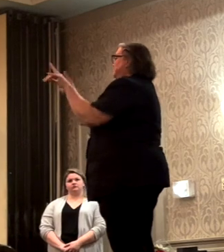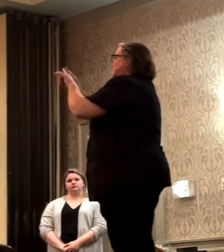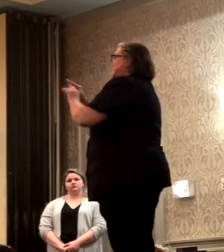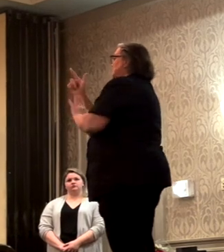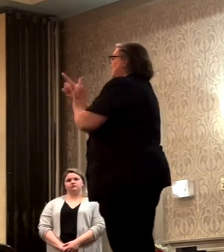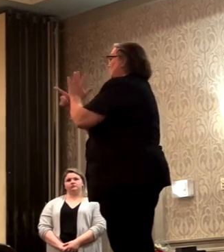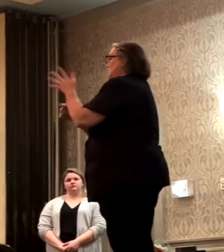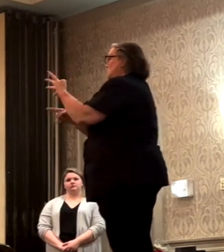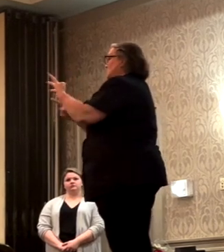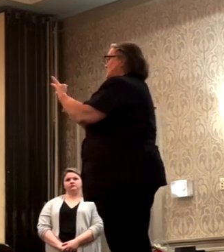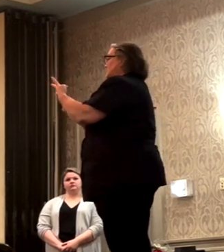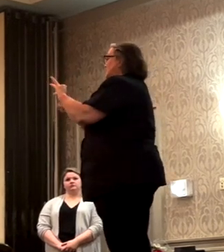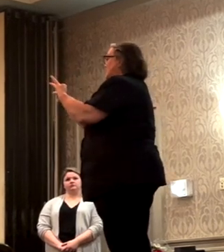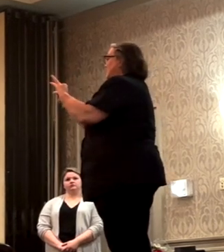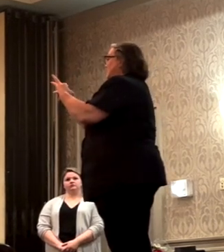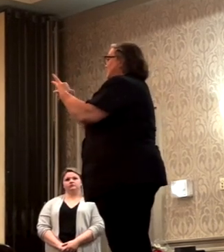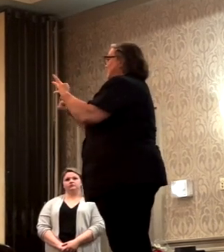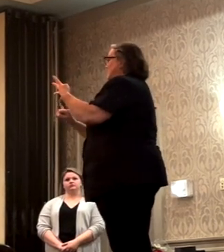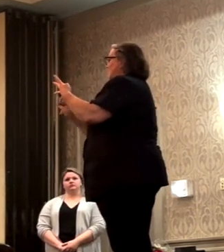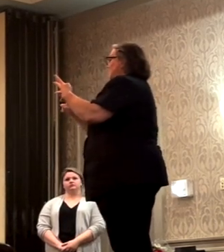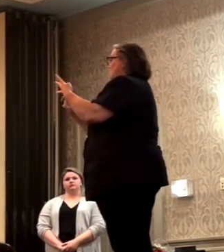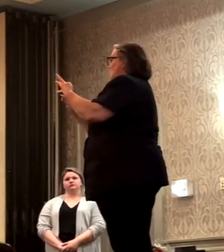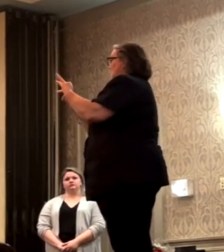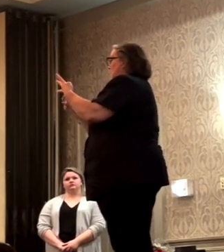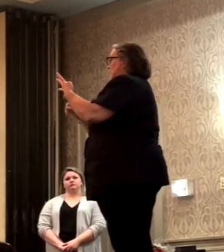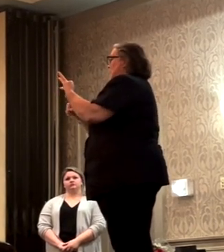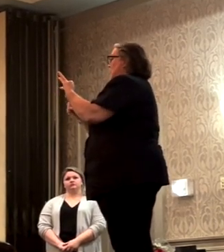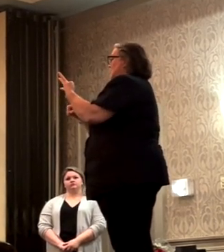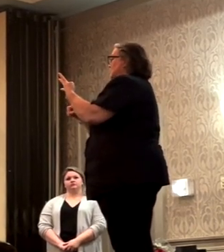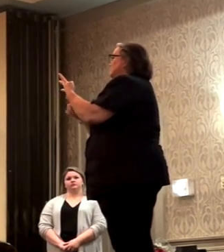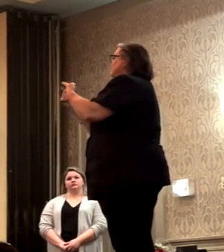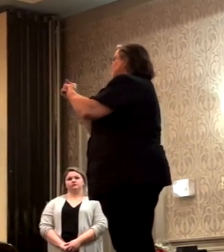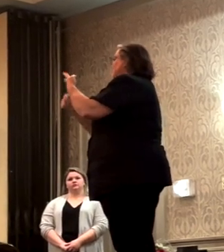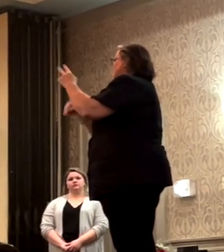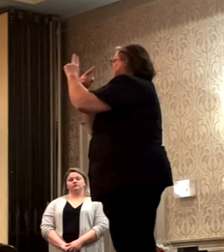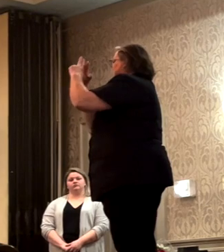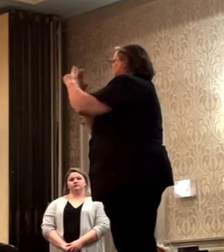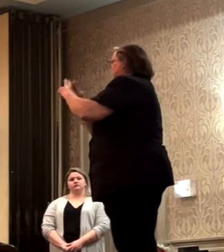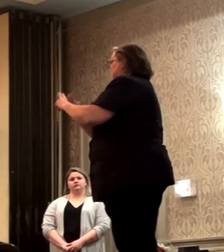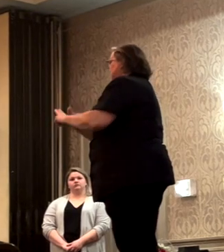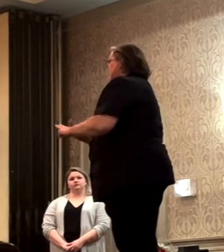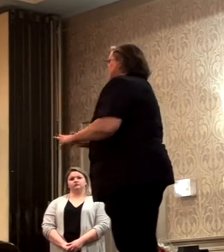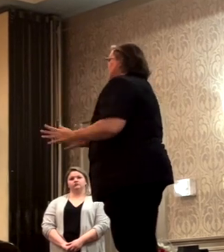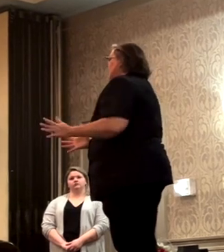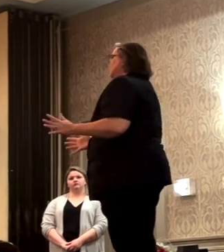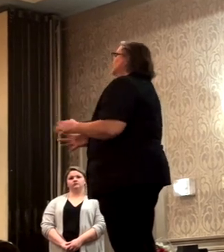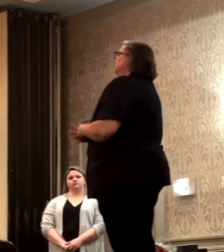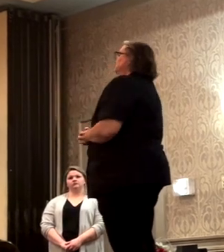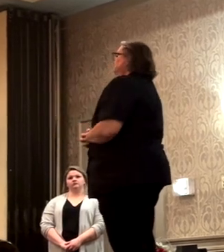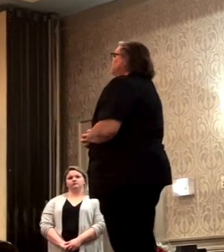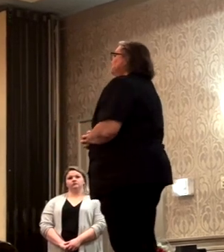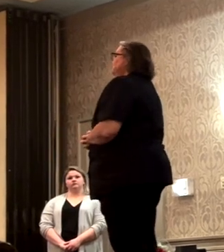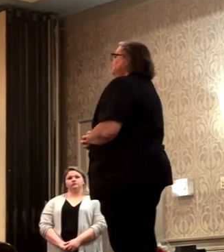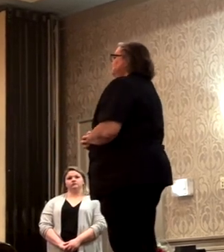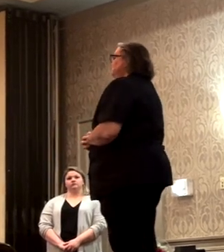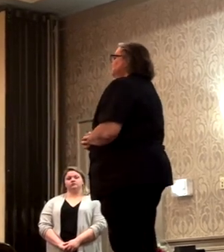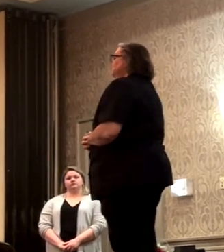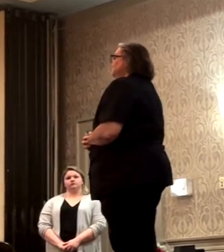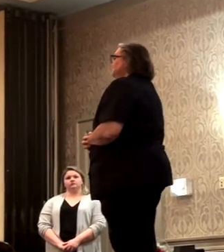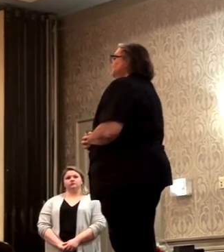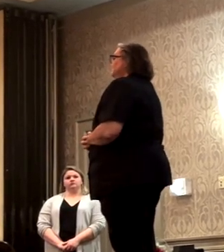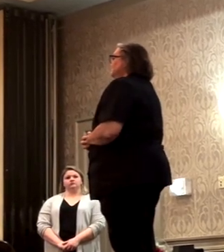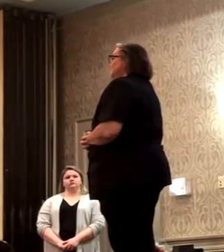Nettie Vogel, Mike Silverstein, Ed Clifton, and Stephen Fortunato. From